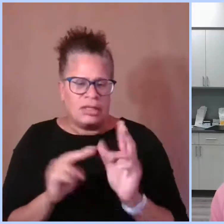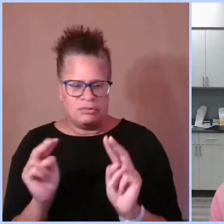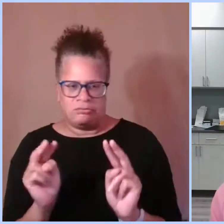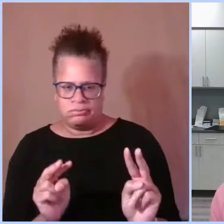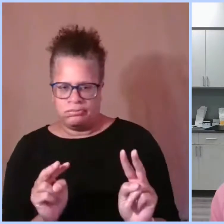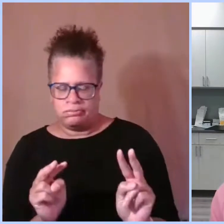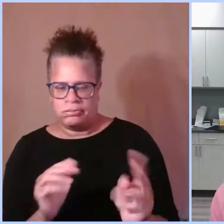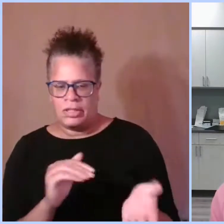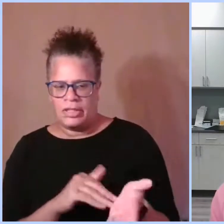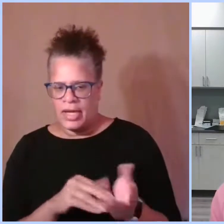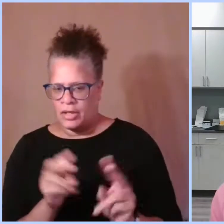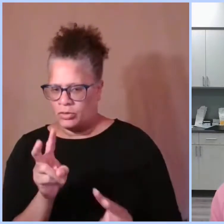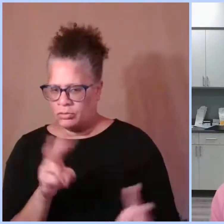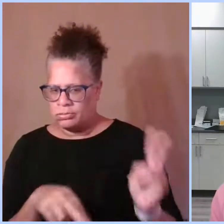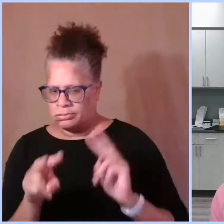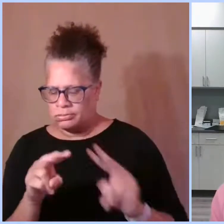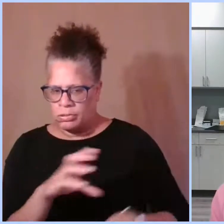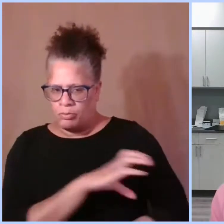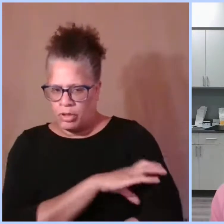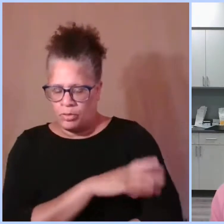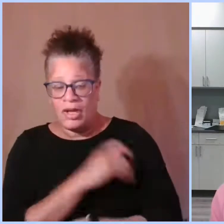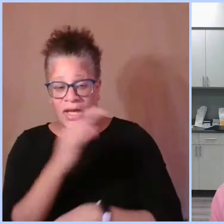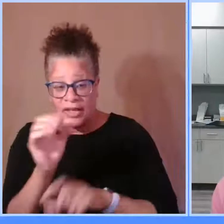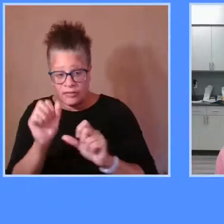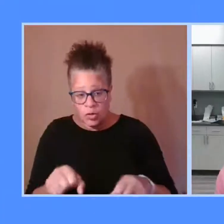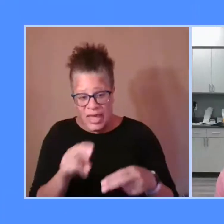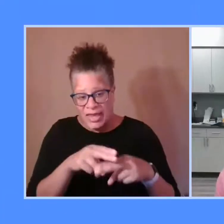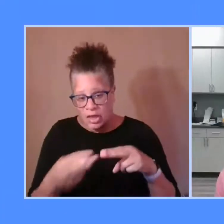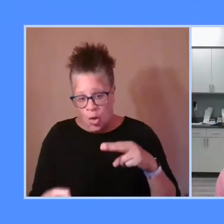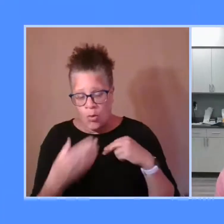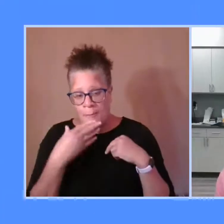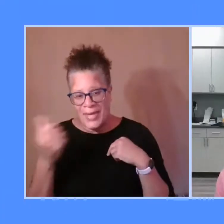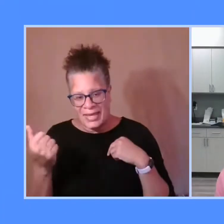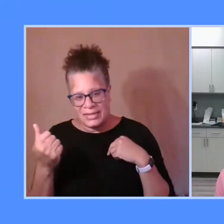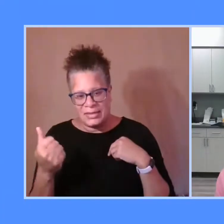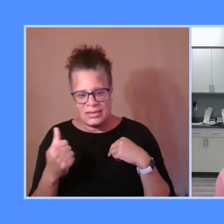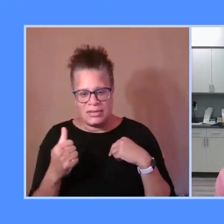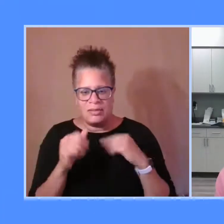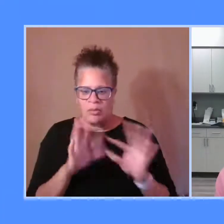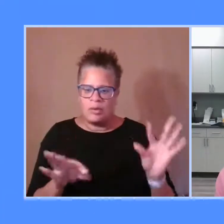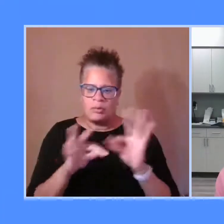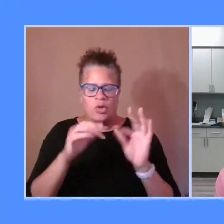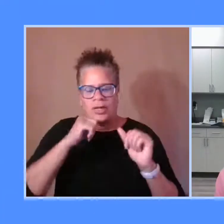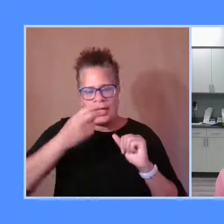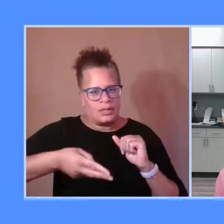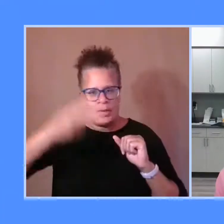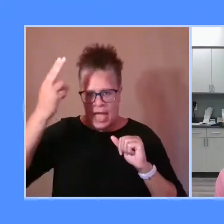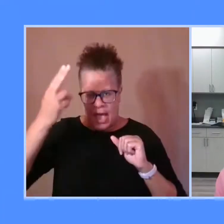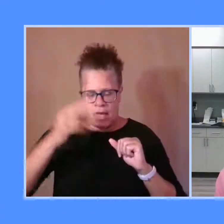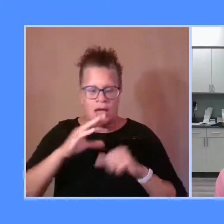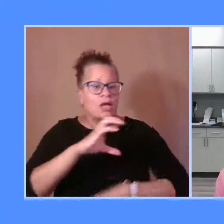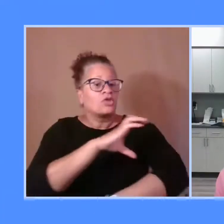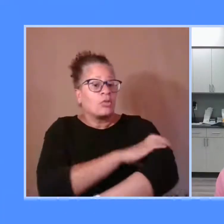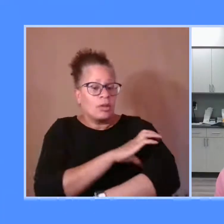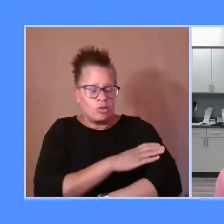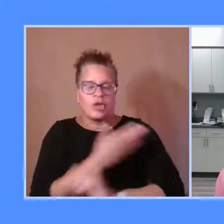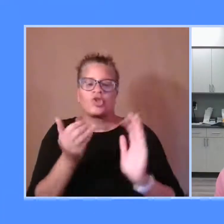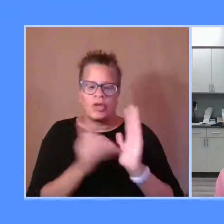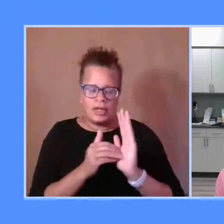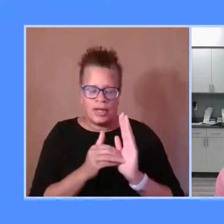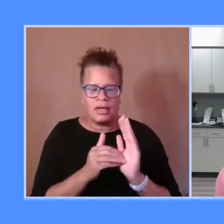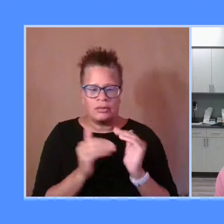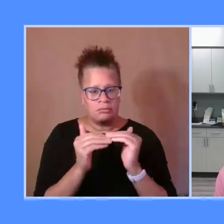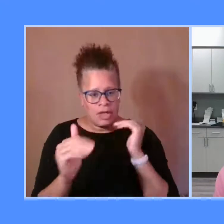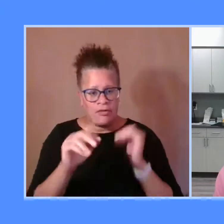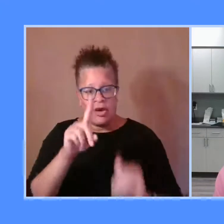watched and lowered if possible, but it's not, super high. So ideally, your blood pressure should be 120 over